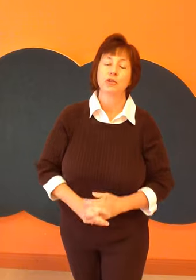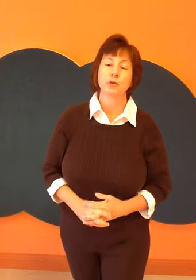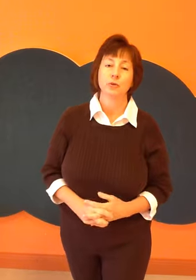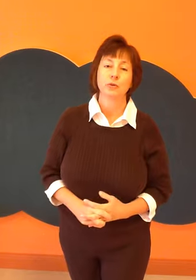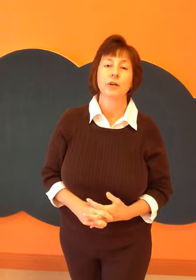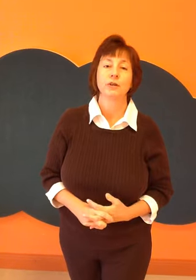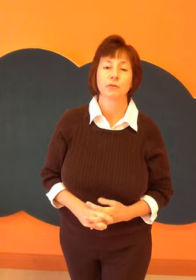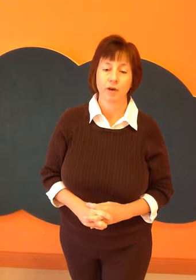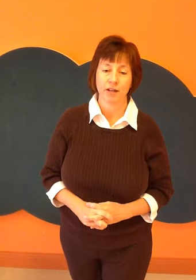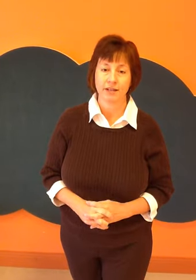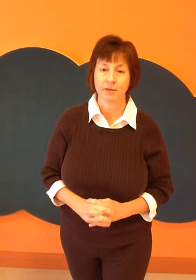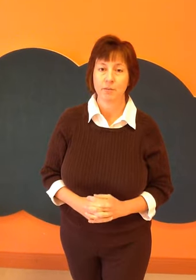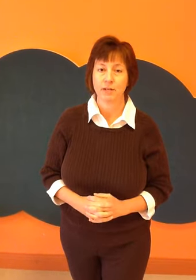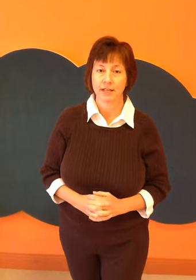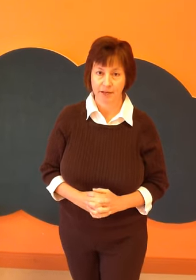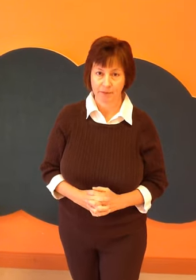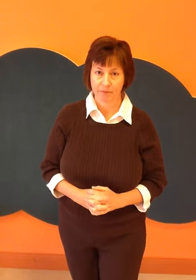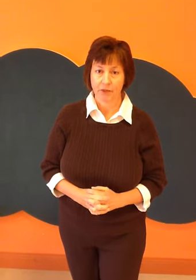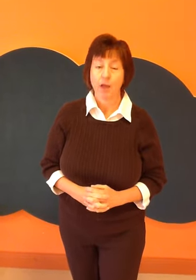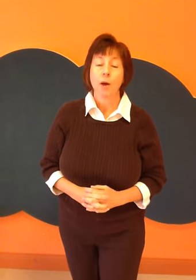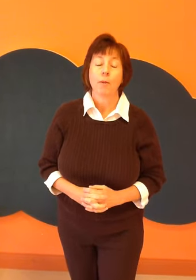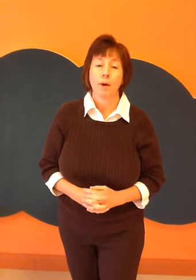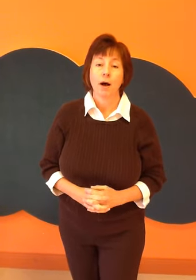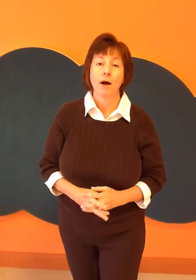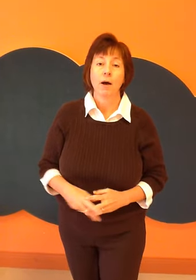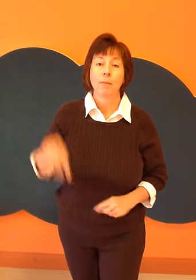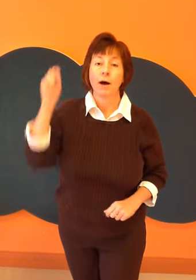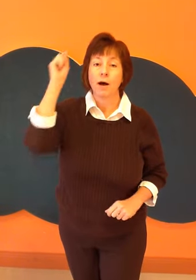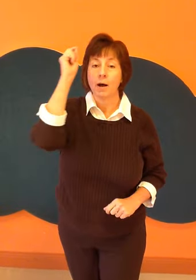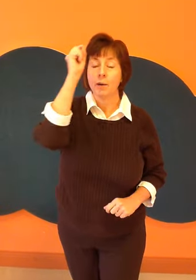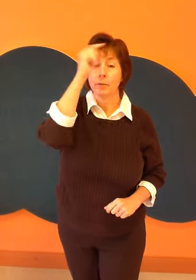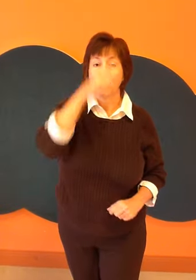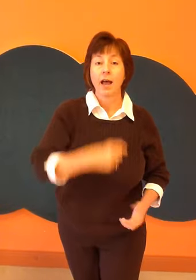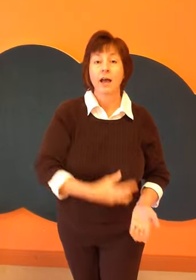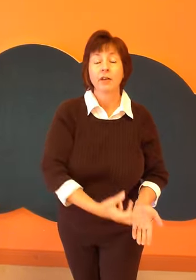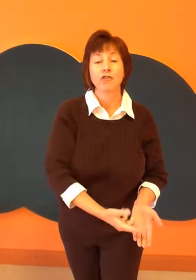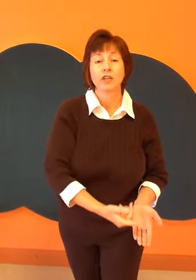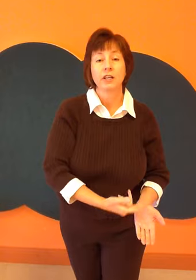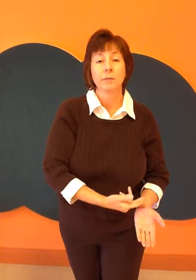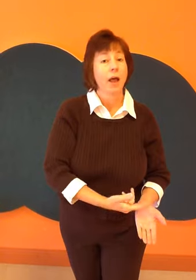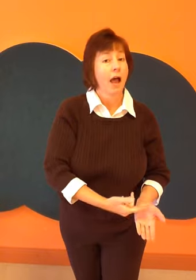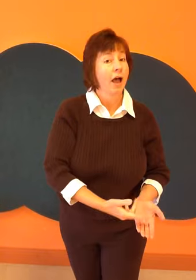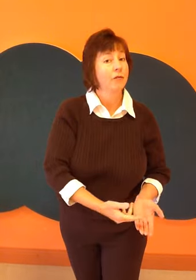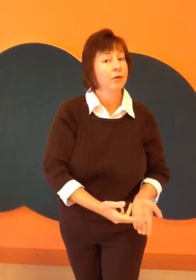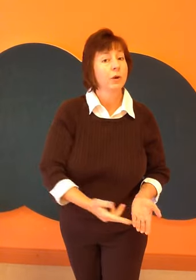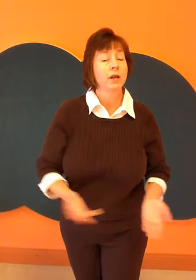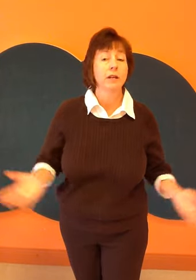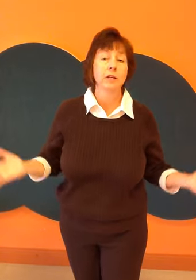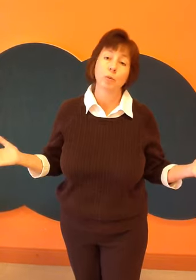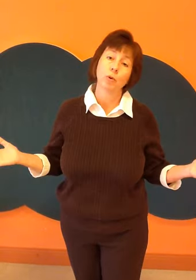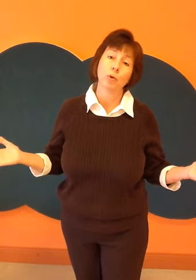1, 2, ready, begin. Baa baa black sheep, have you any wool?